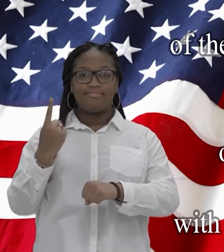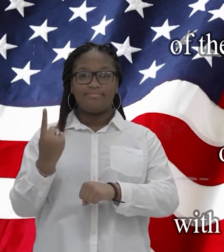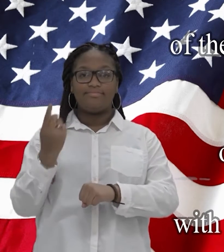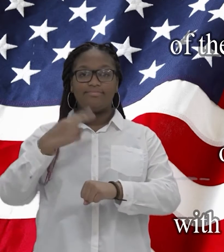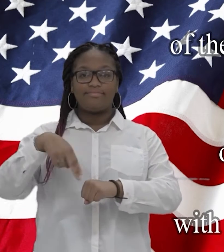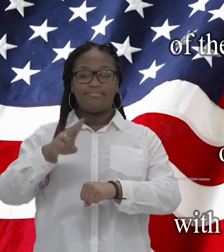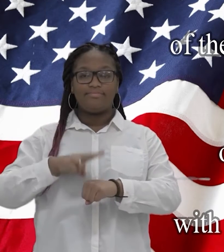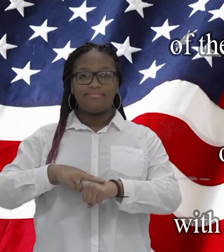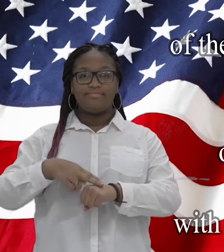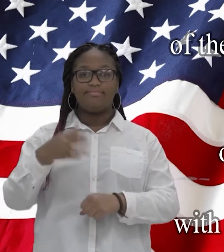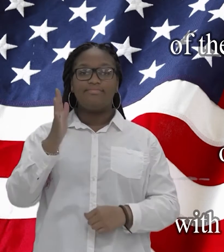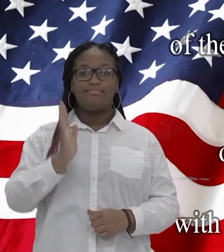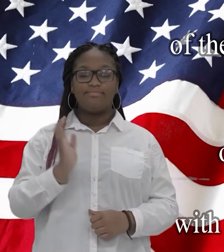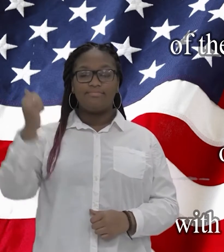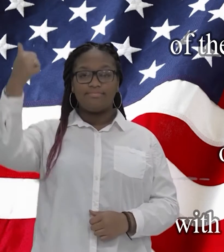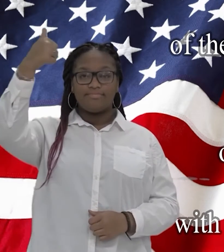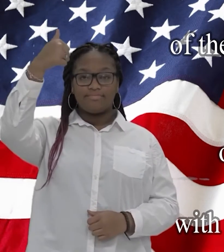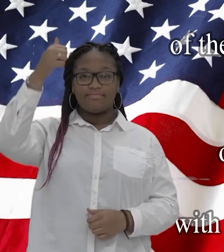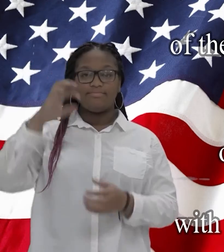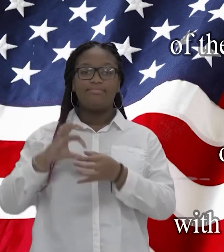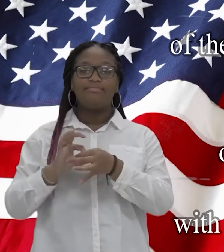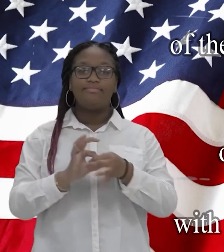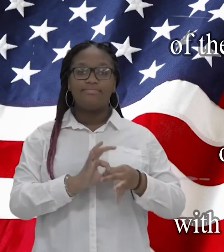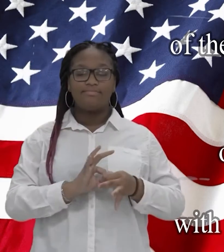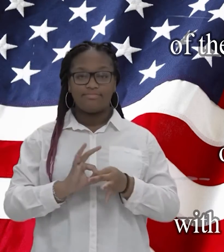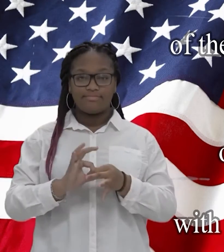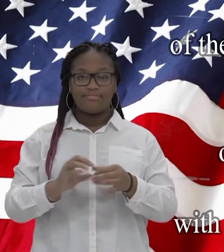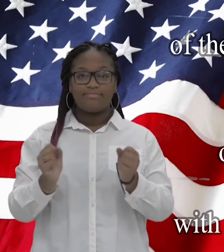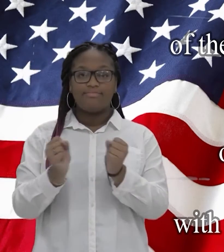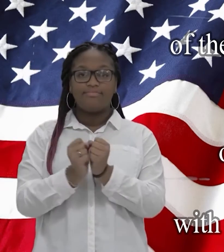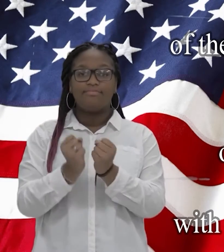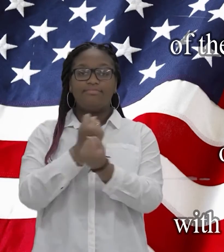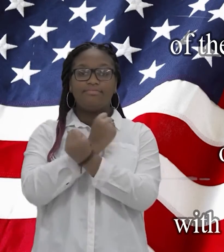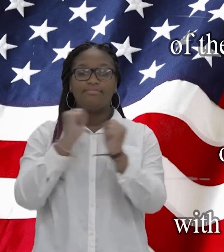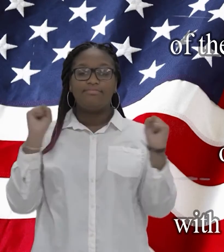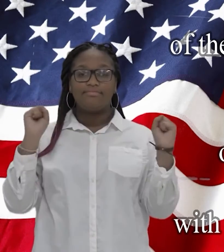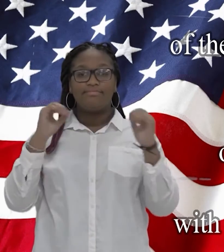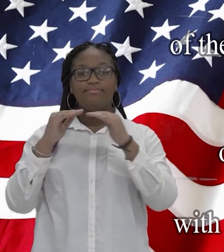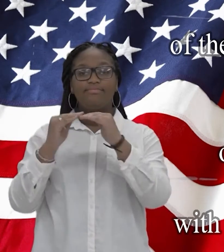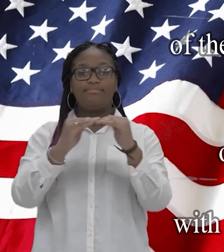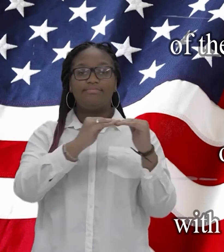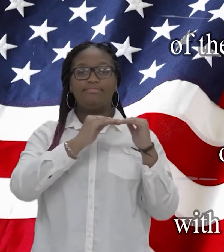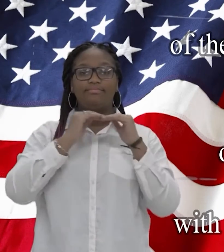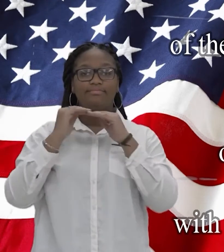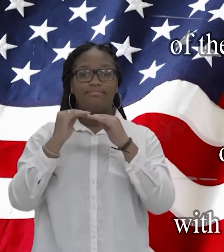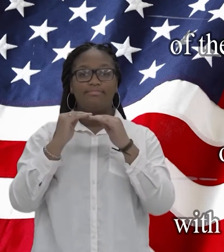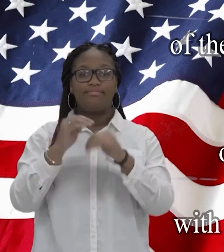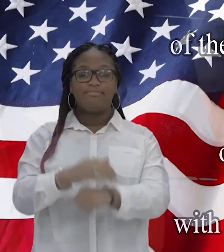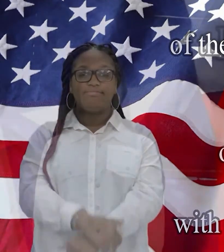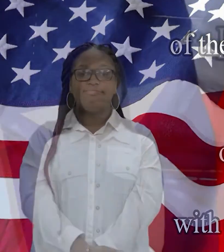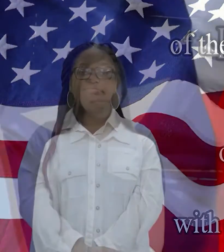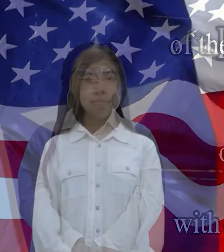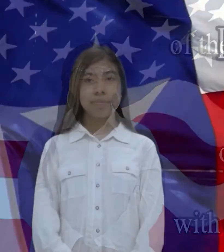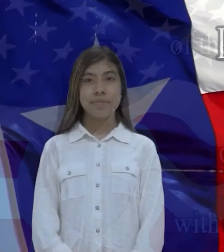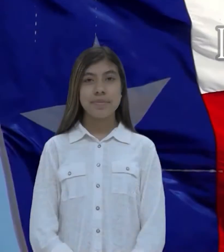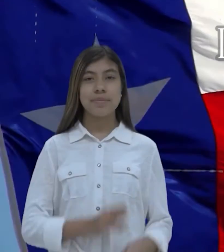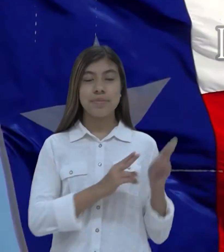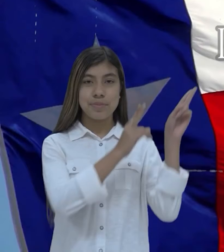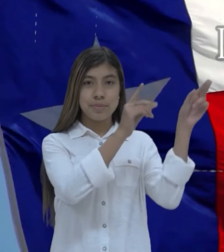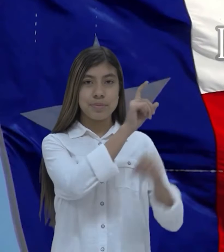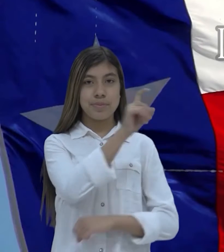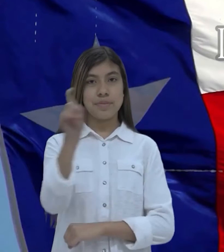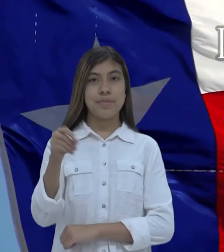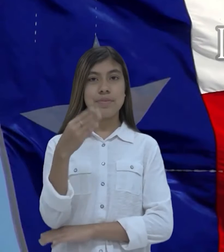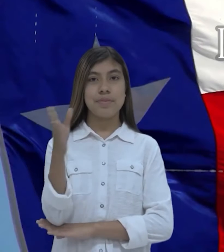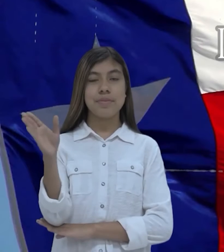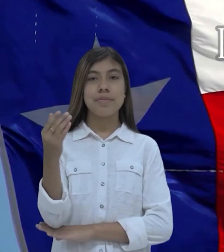stands, one nation, under God, indivisible, with liberty and justice for all. Honor